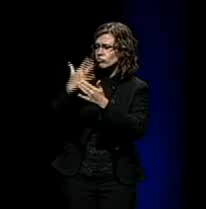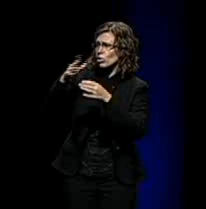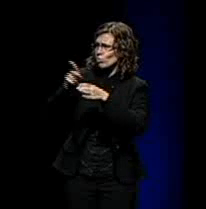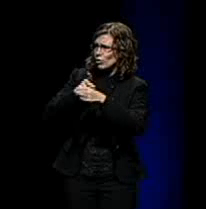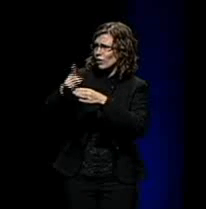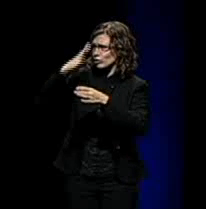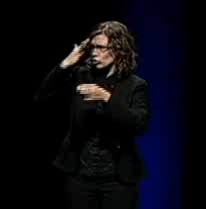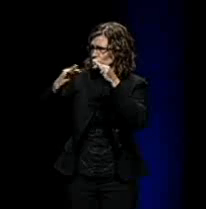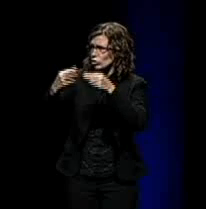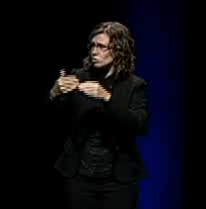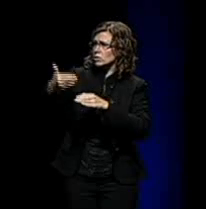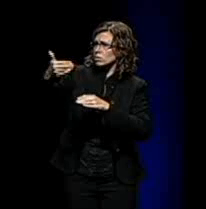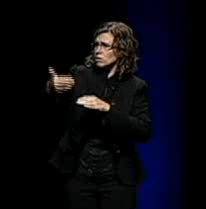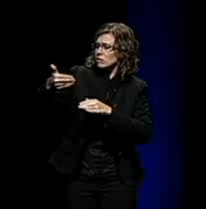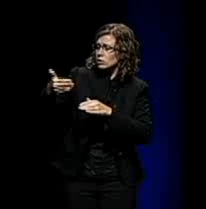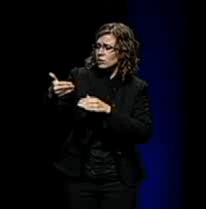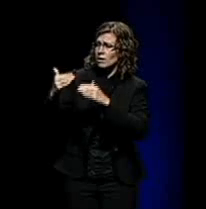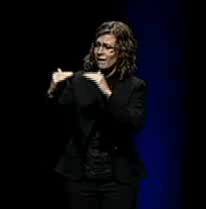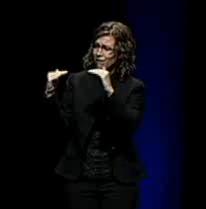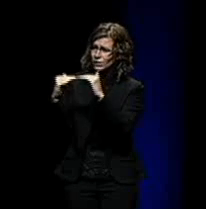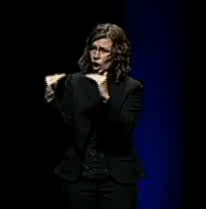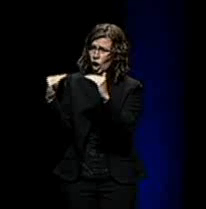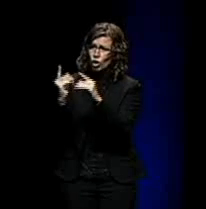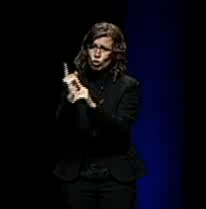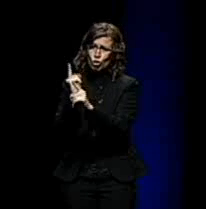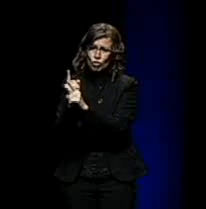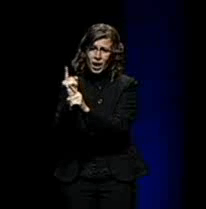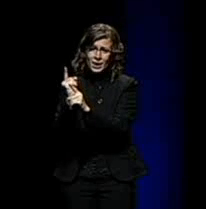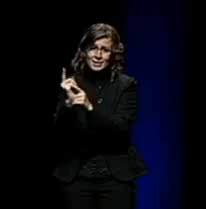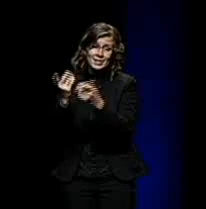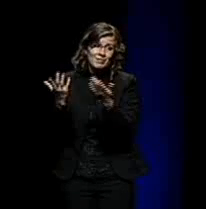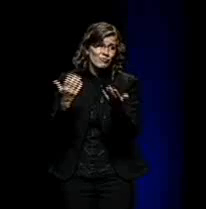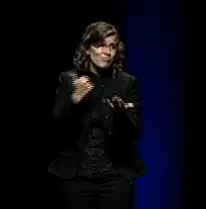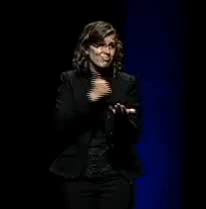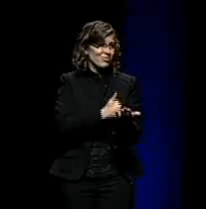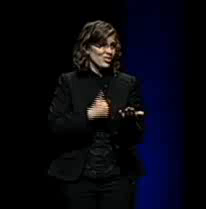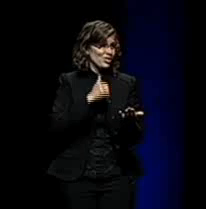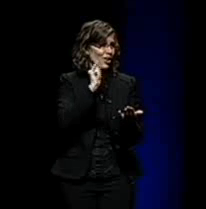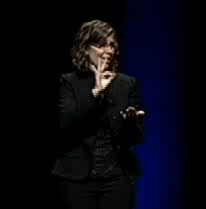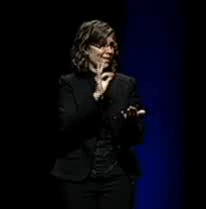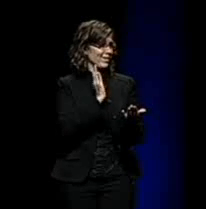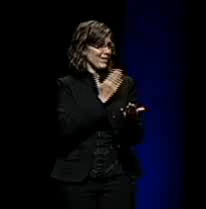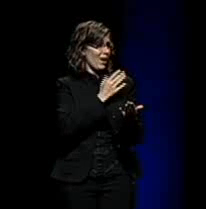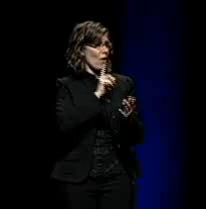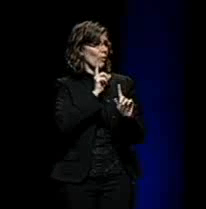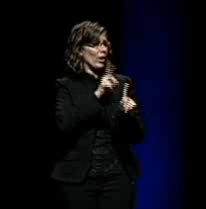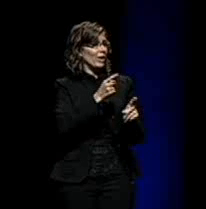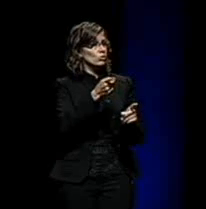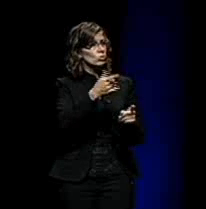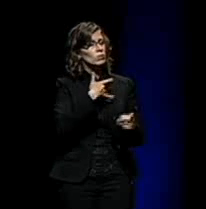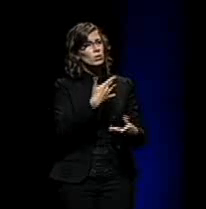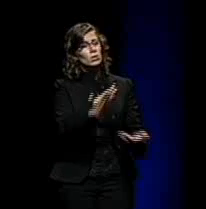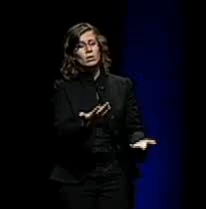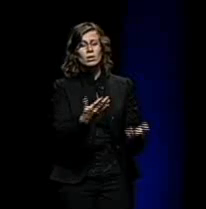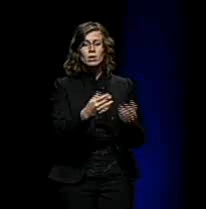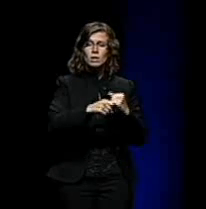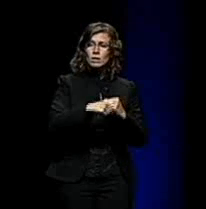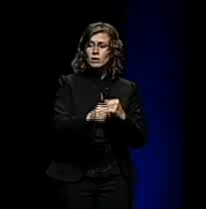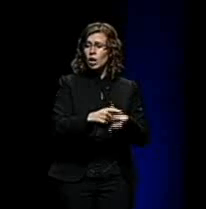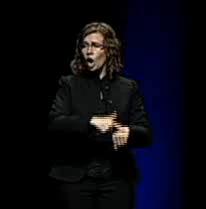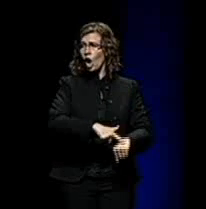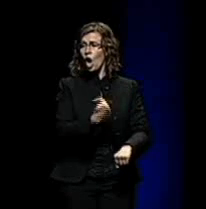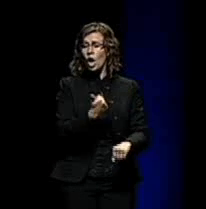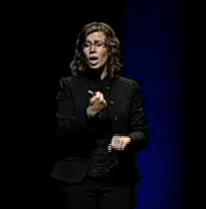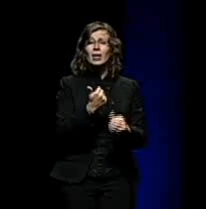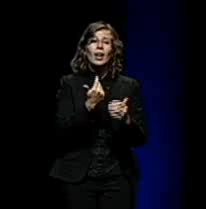are fair and correct? So I apologize if the answers have been perhaps longer than you would have liked.